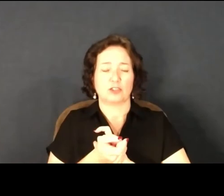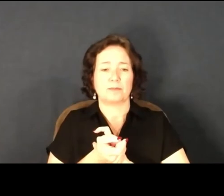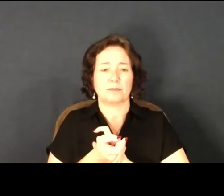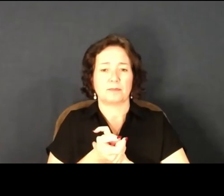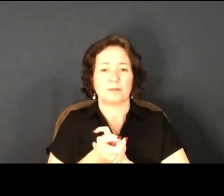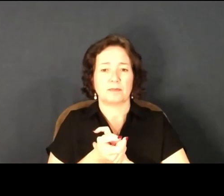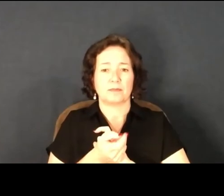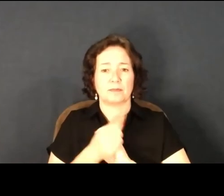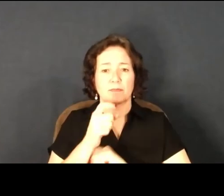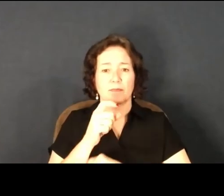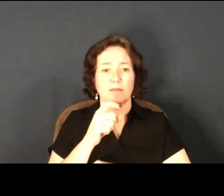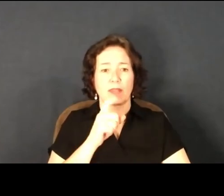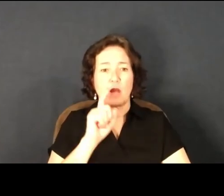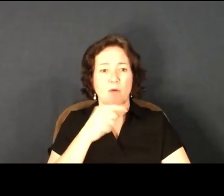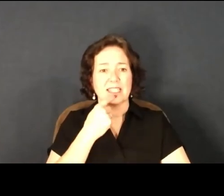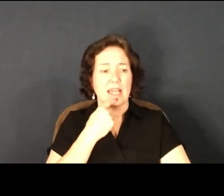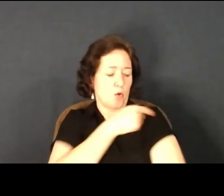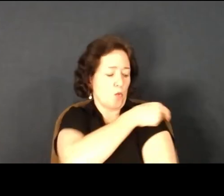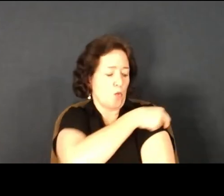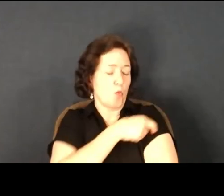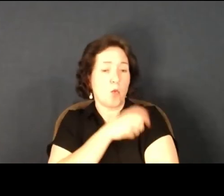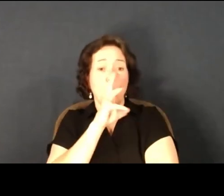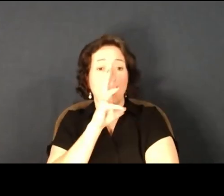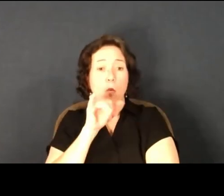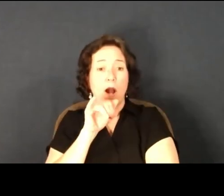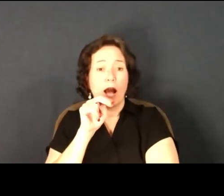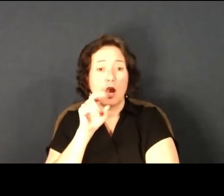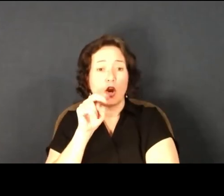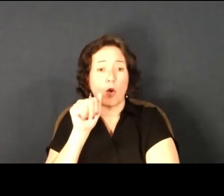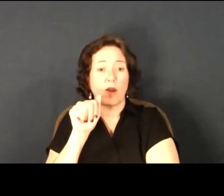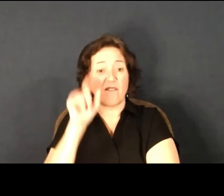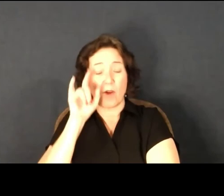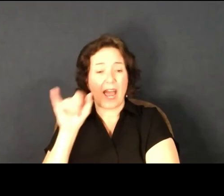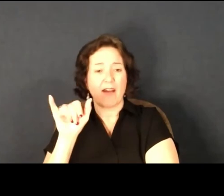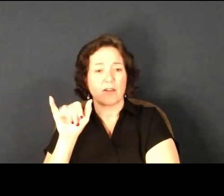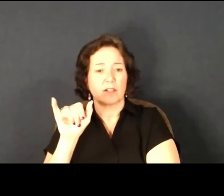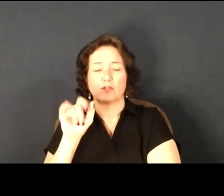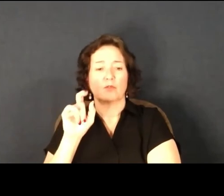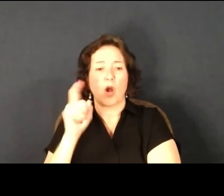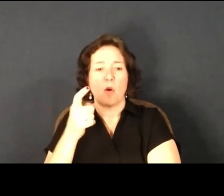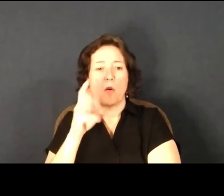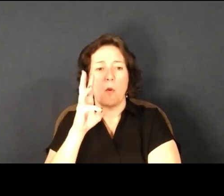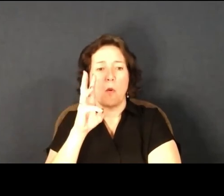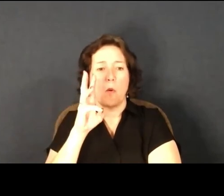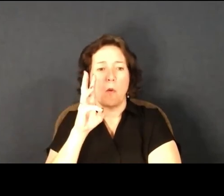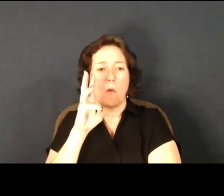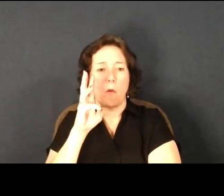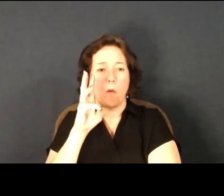to Winona. From Winona Forever to Wino Forever.